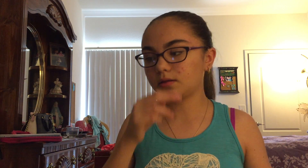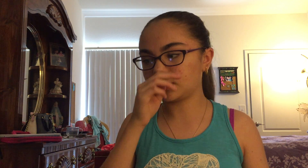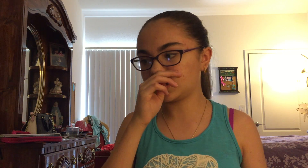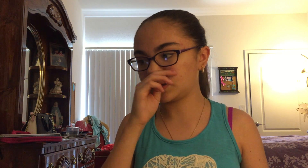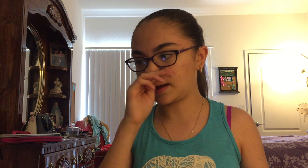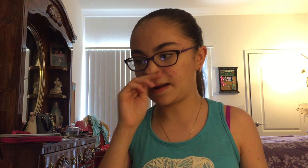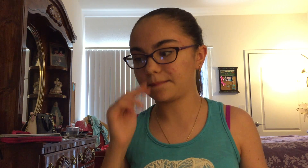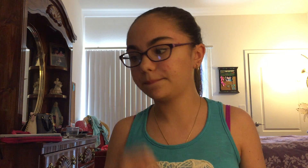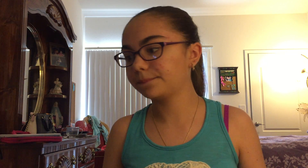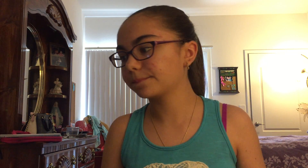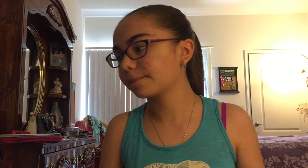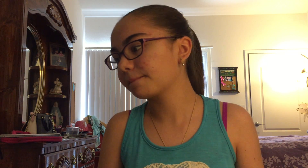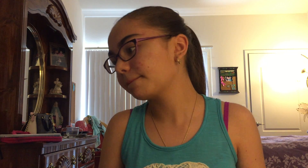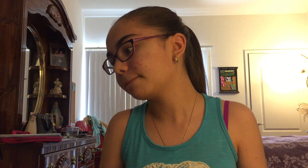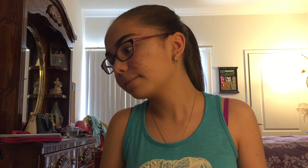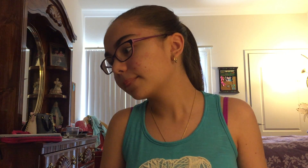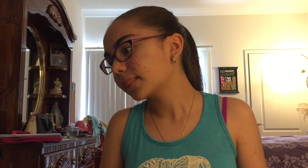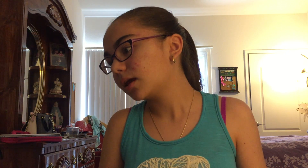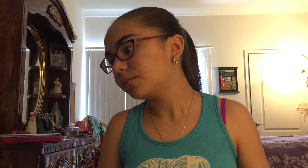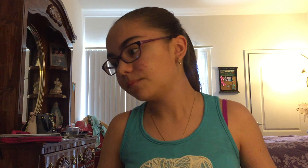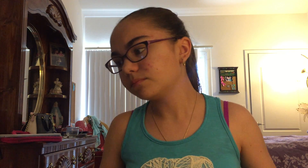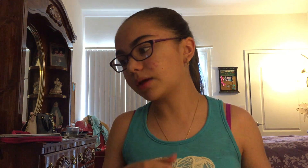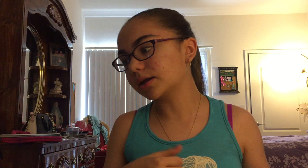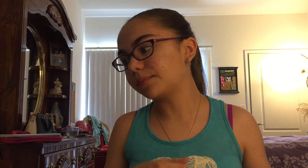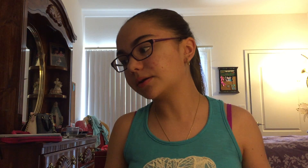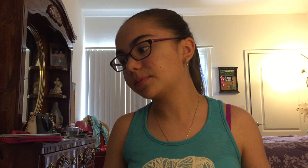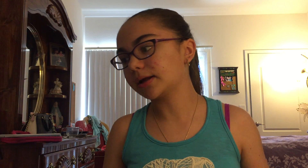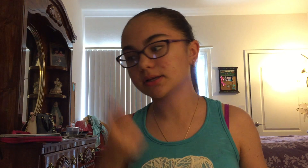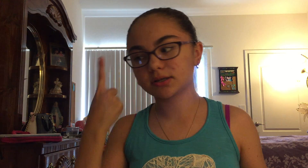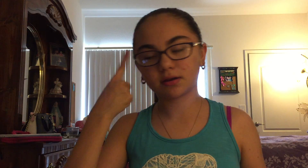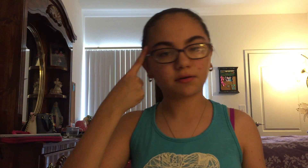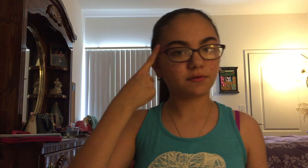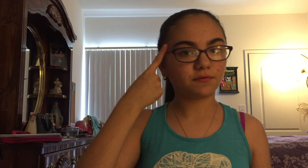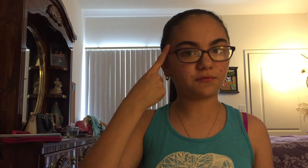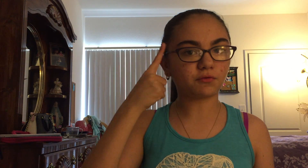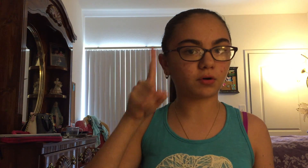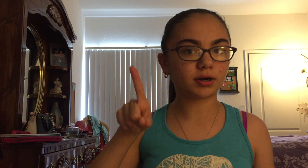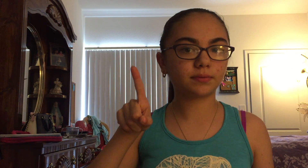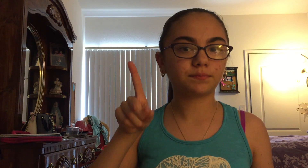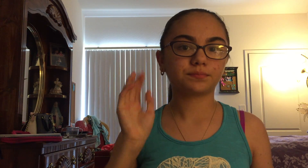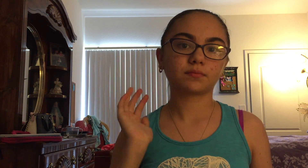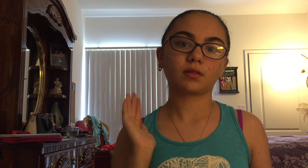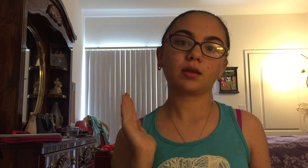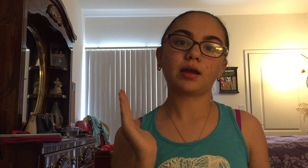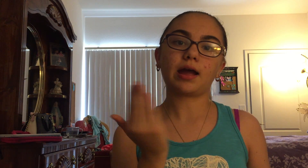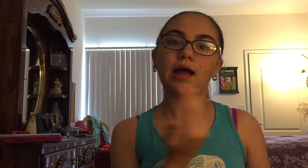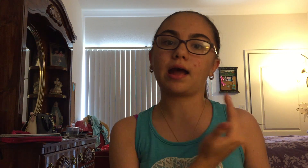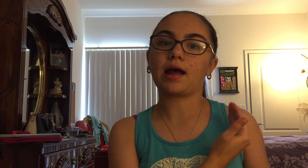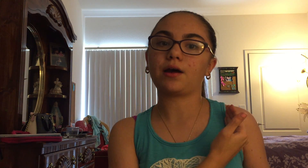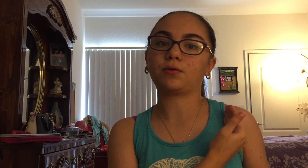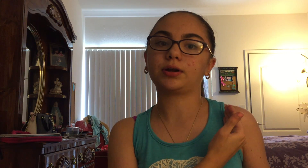There's a make it a better place for our